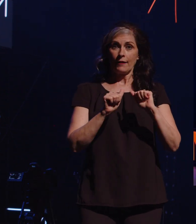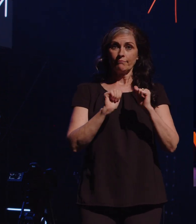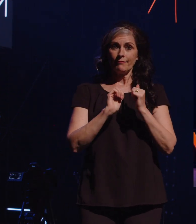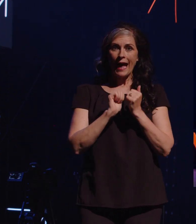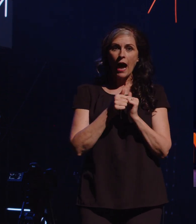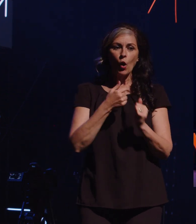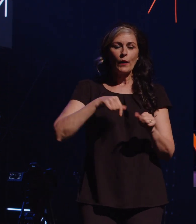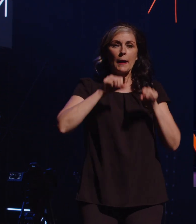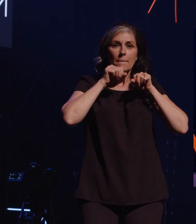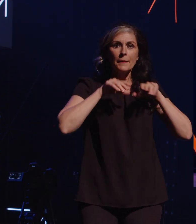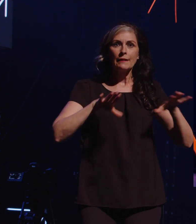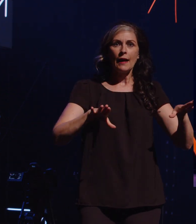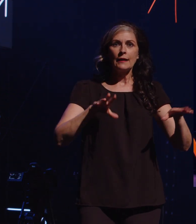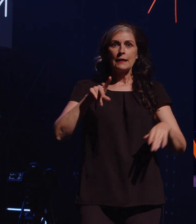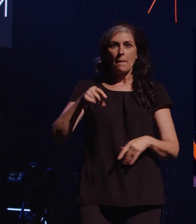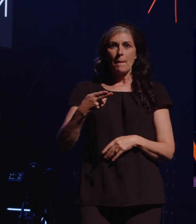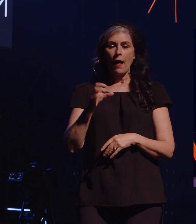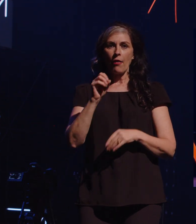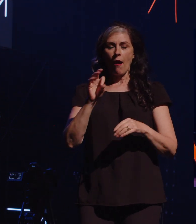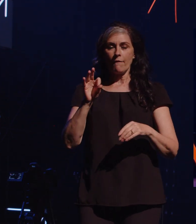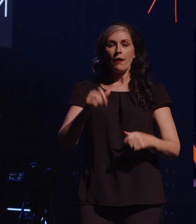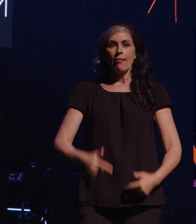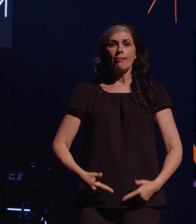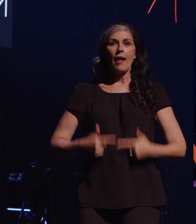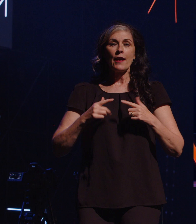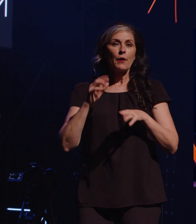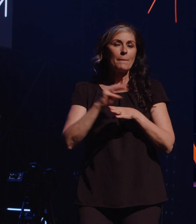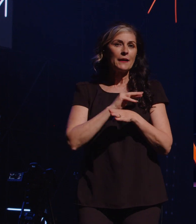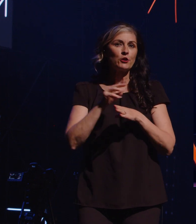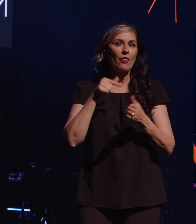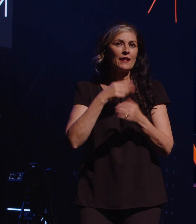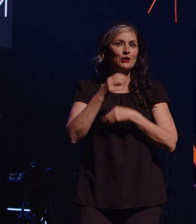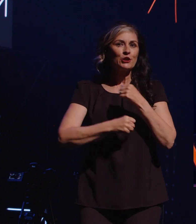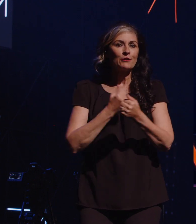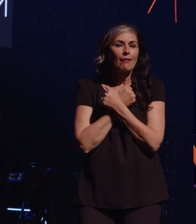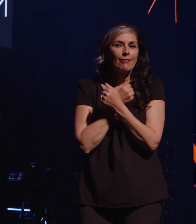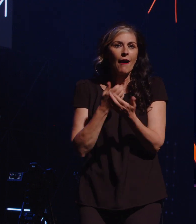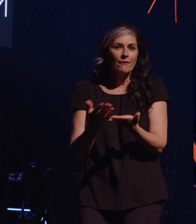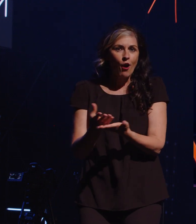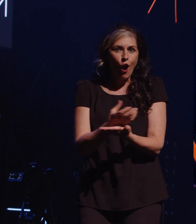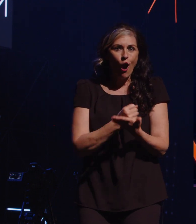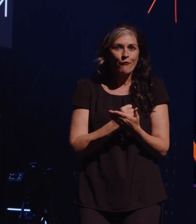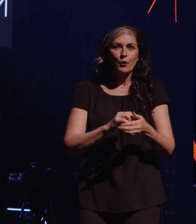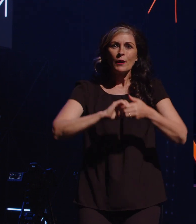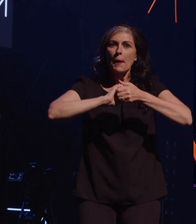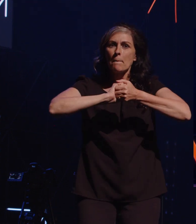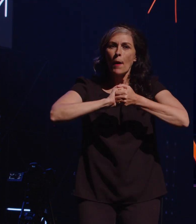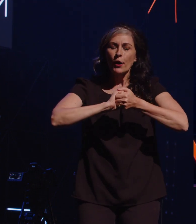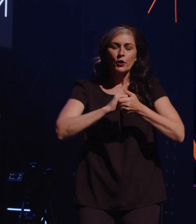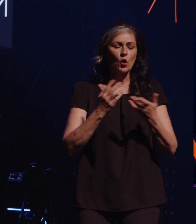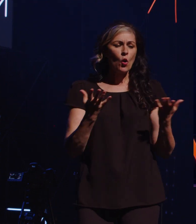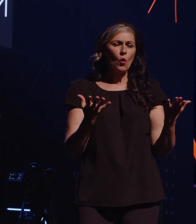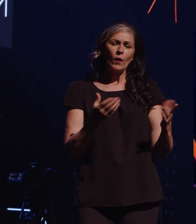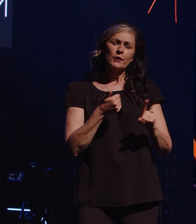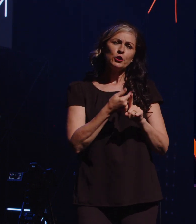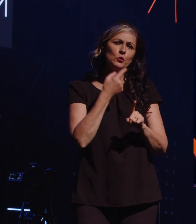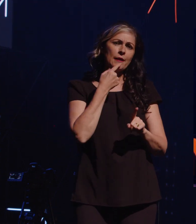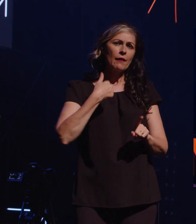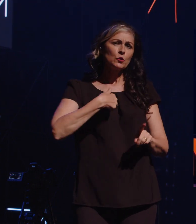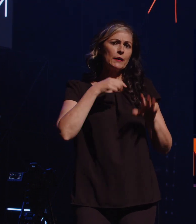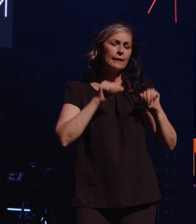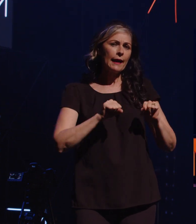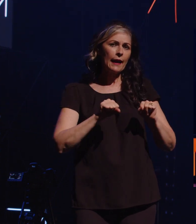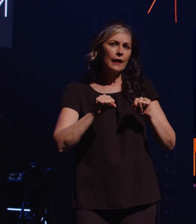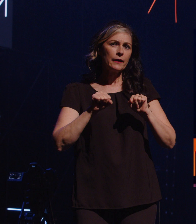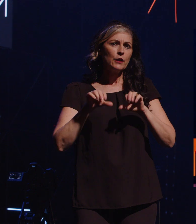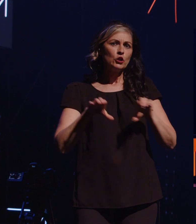be a blessing to Path of Life Ministries in this year's love offering. We always like to partner with you. What did you tell us that we could do to